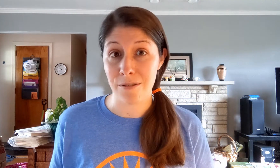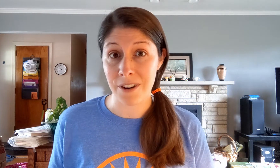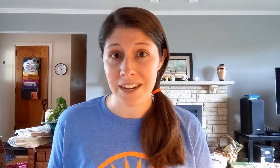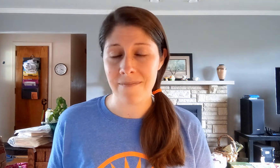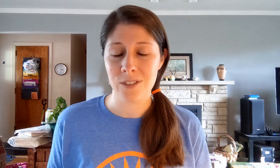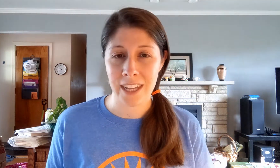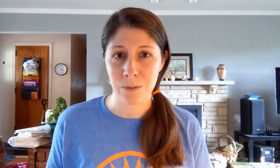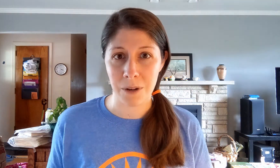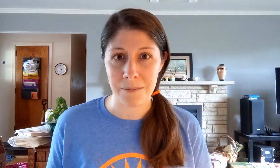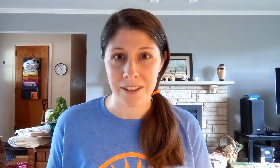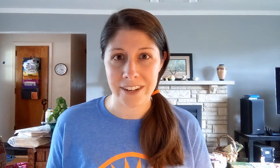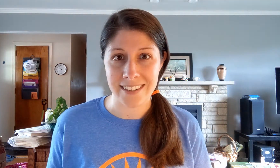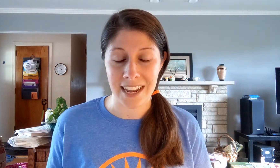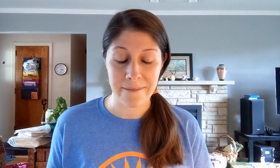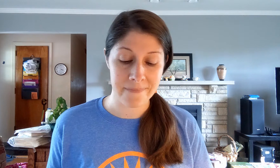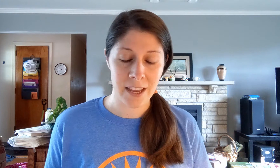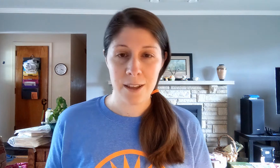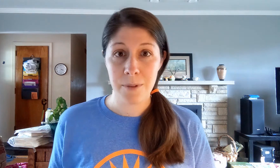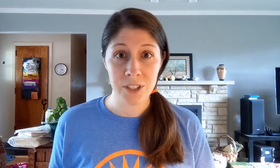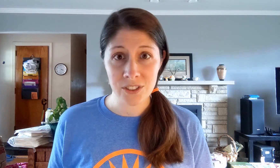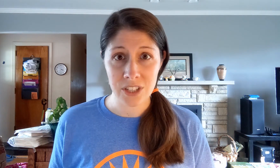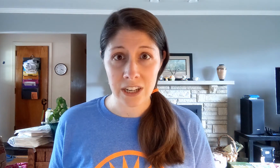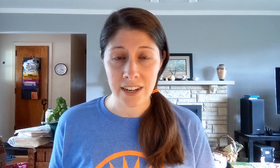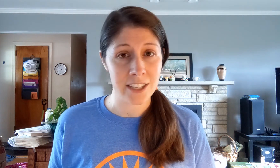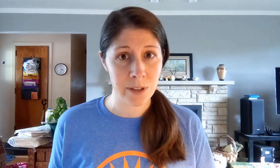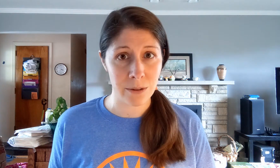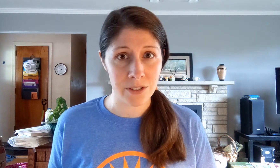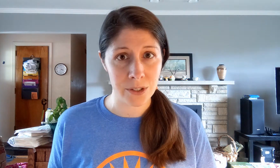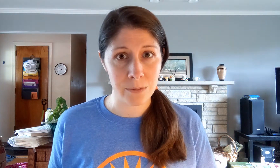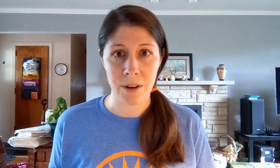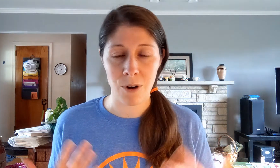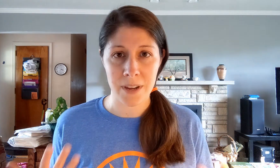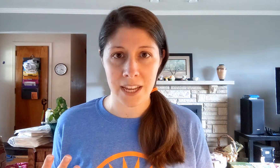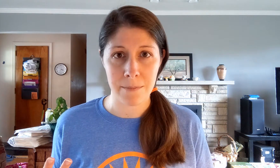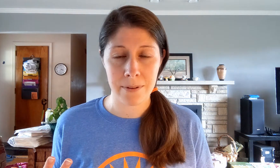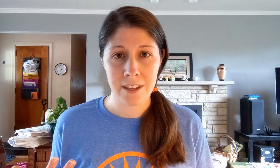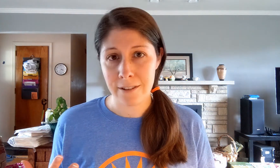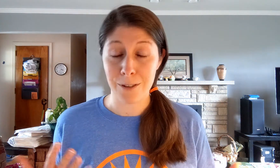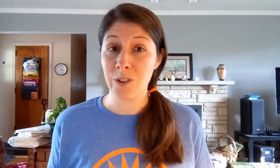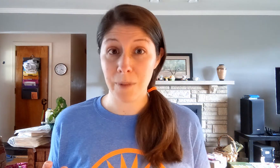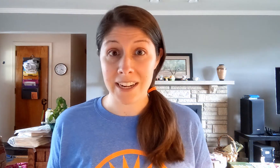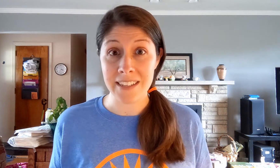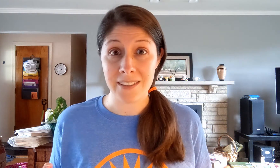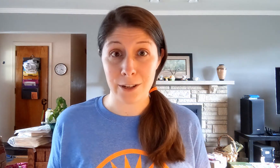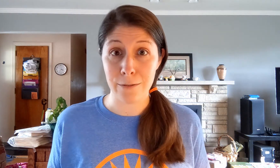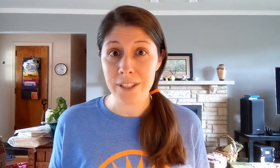3. So that's what we're going to be learning today. But we should start, as we always do, by warming up first our bodies and then our